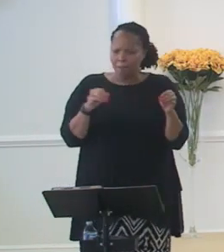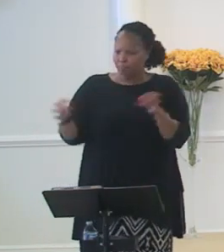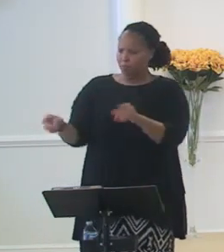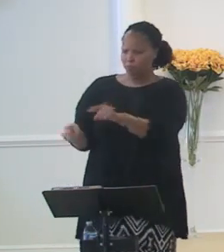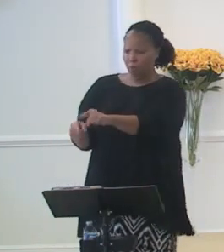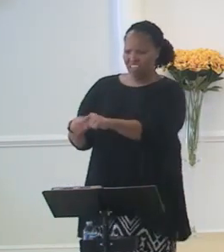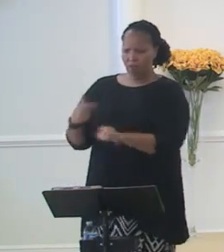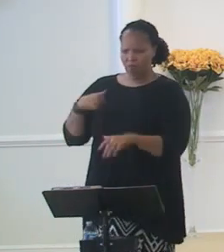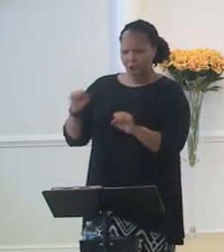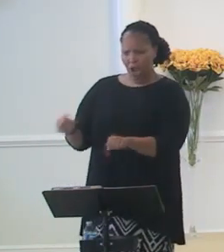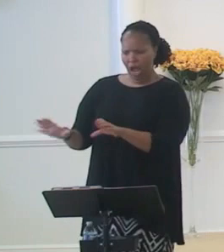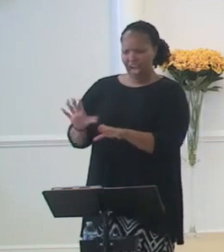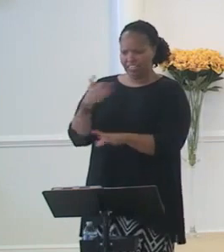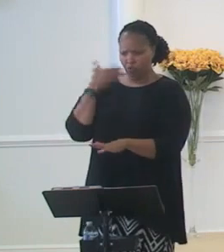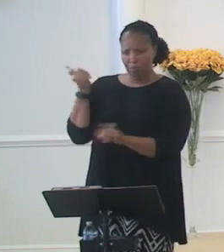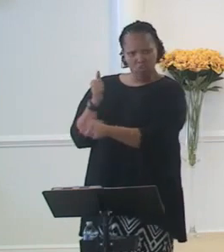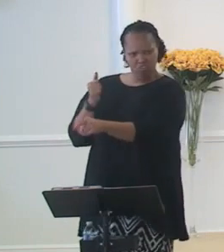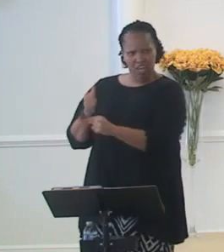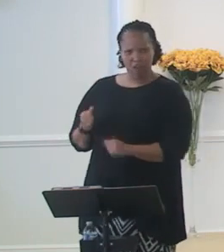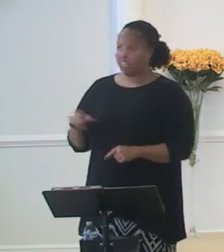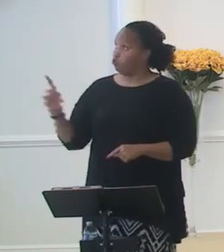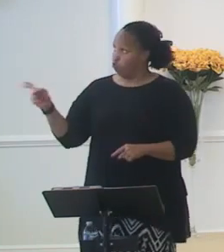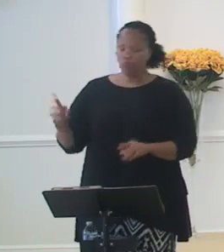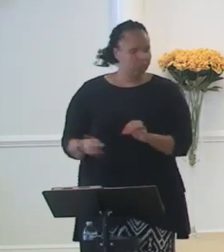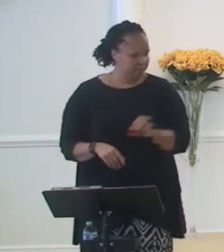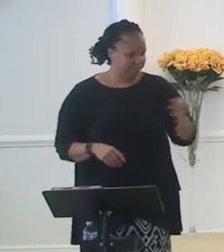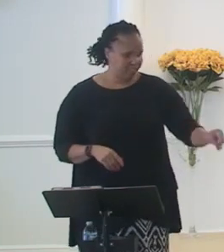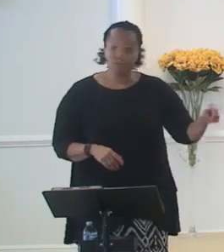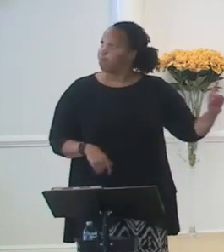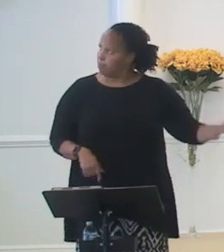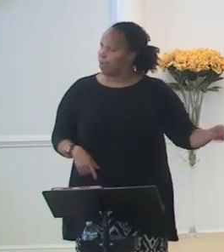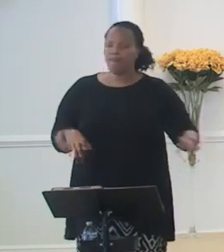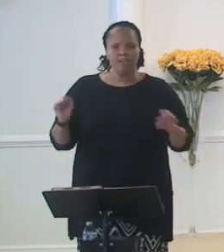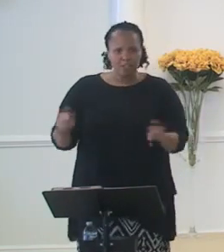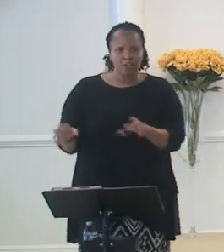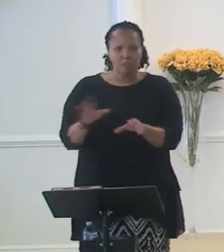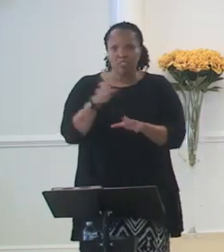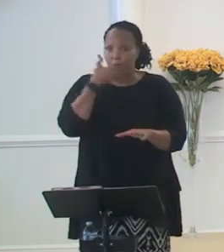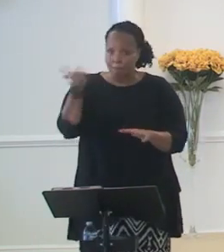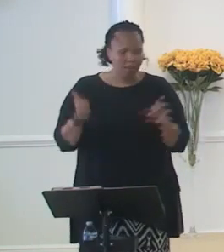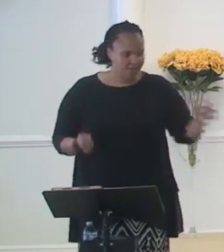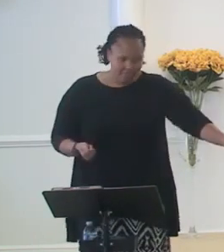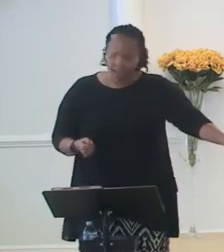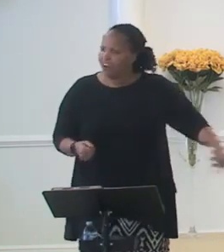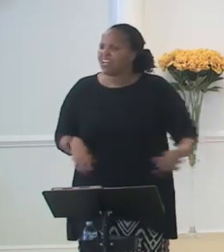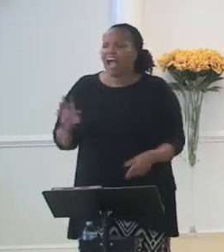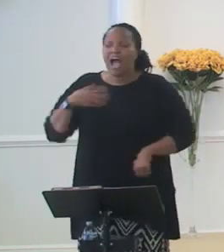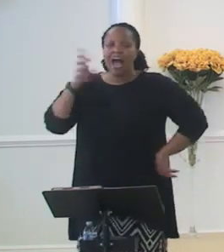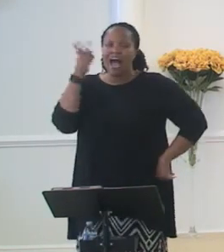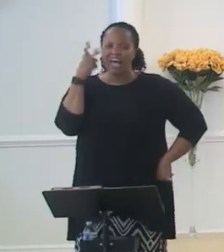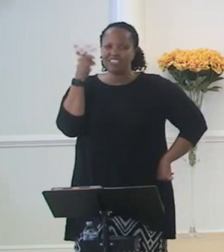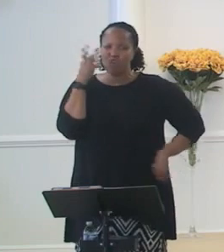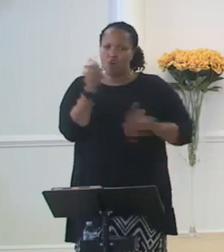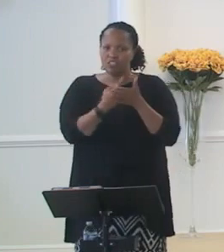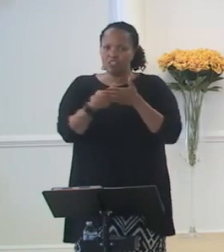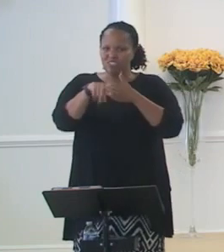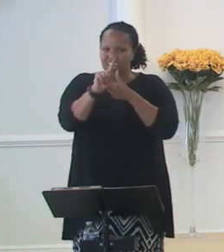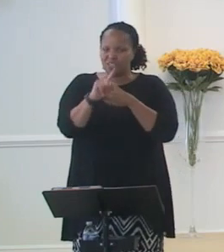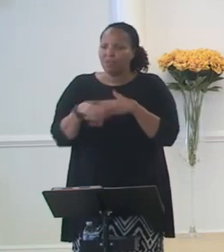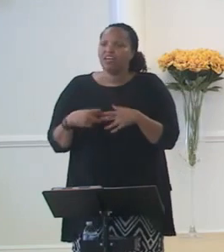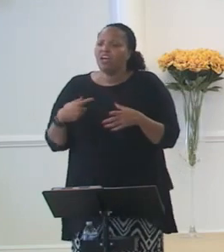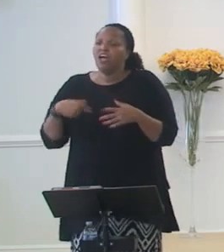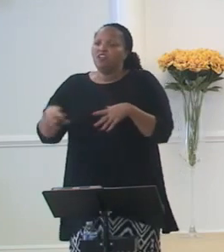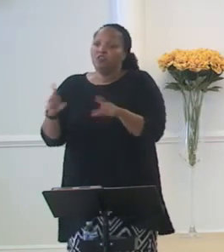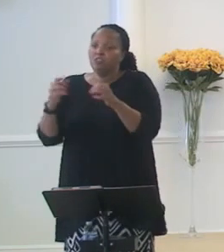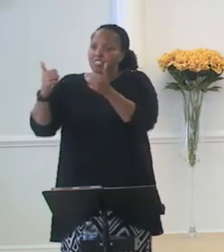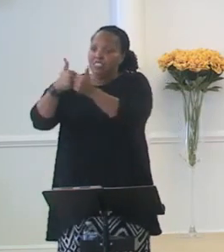said, no, I'm putting you here because you think you can do better than me. But I saw you next week. You'll be so